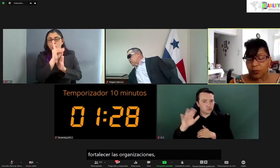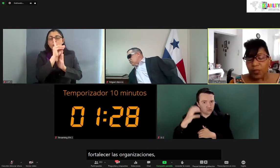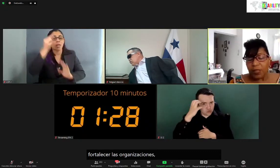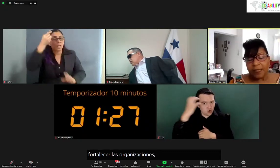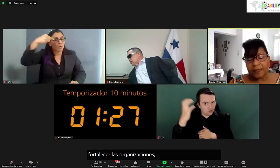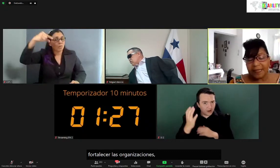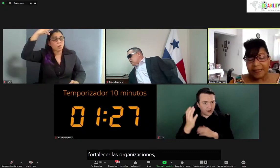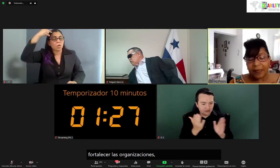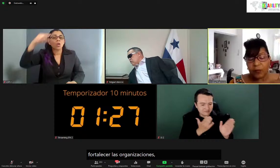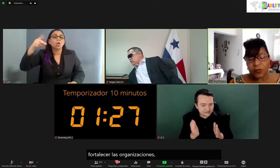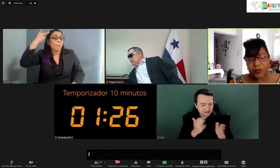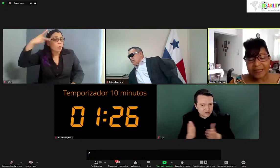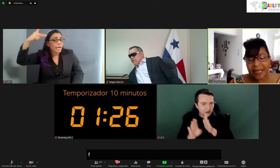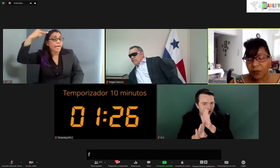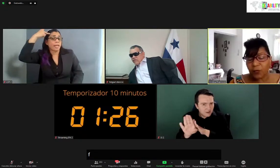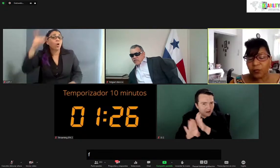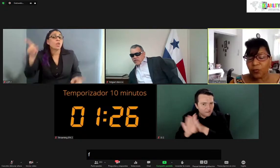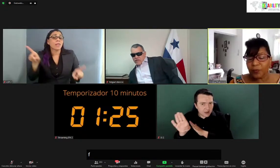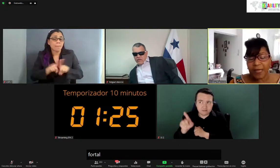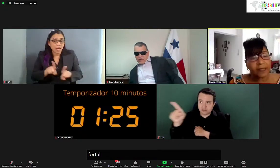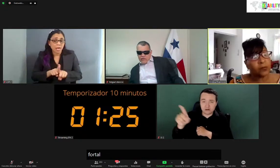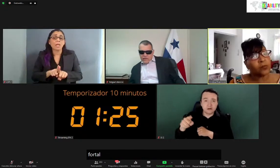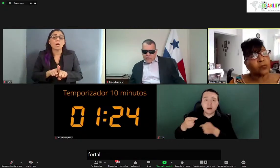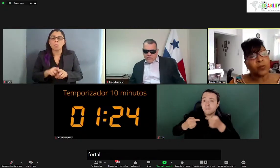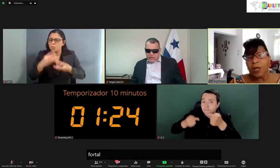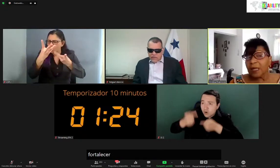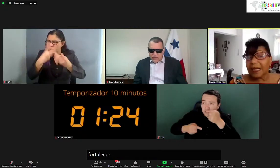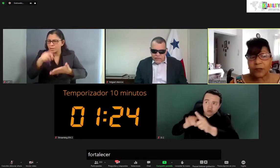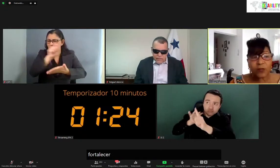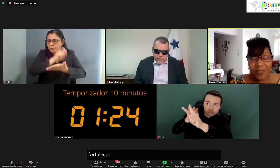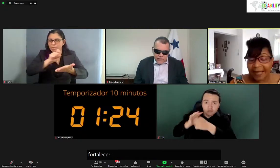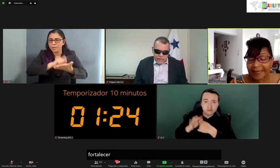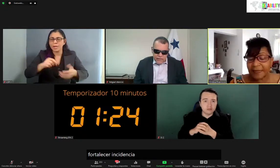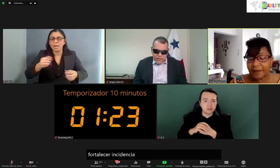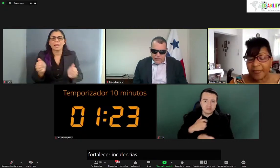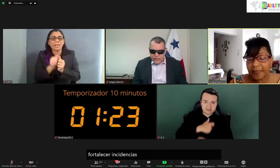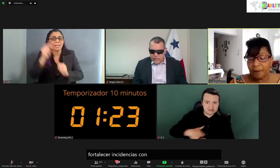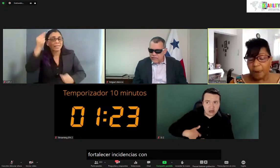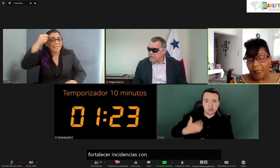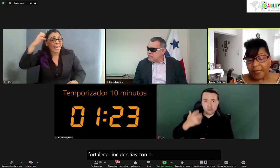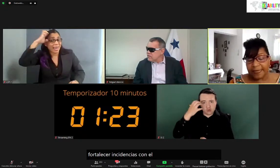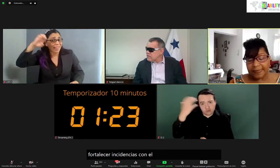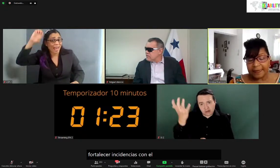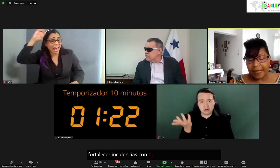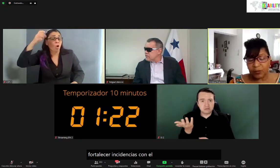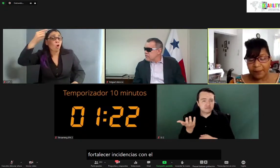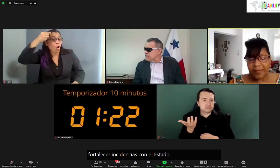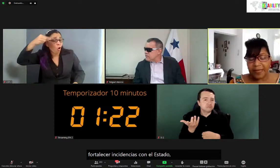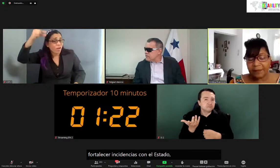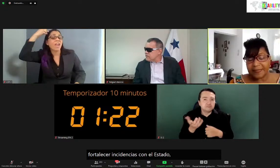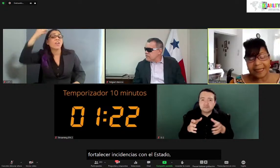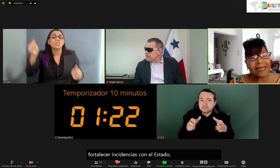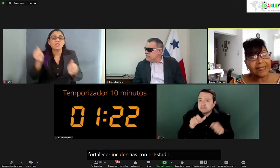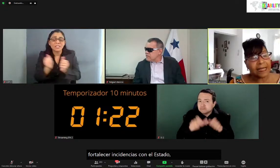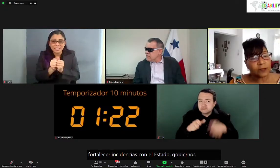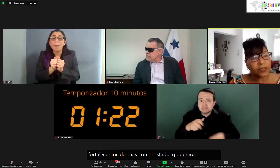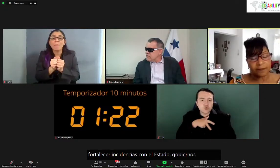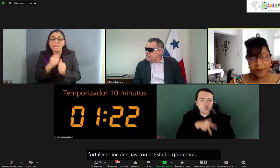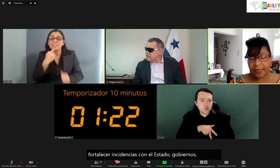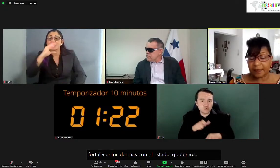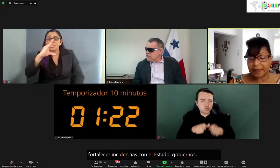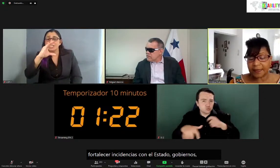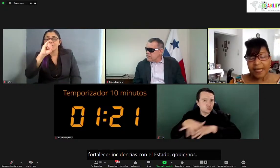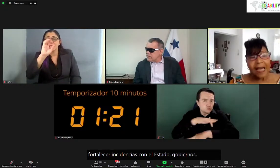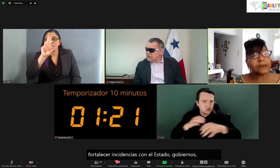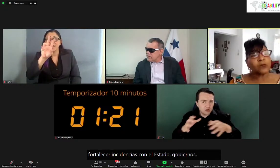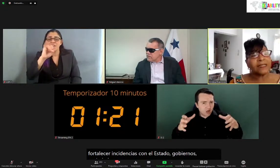development governmental plans incidents with the states with civil societies with countries